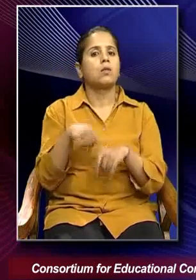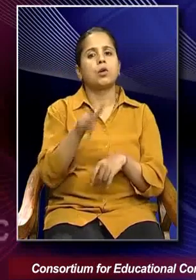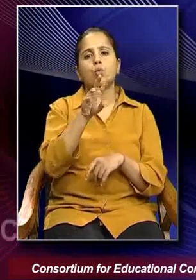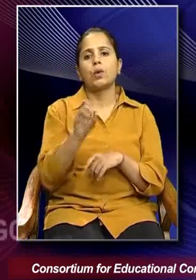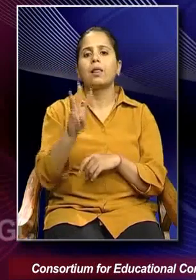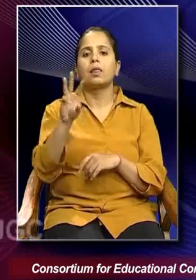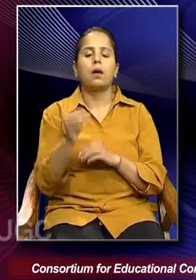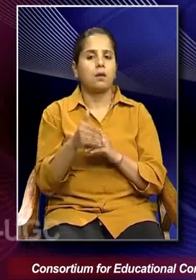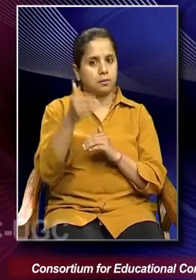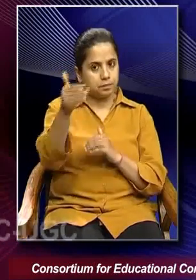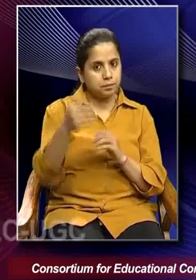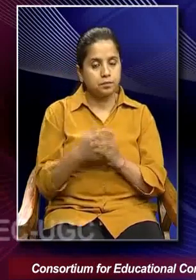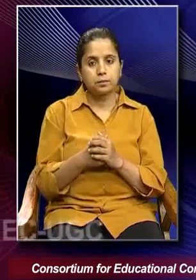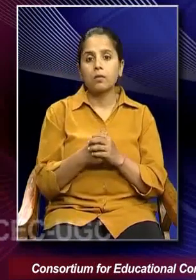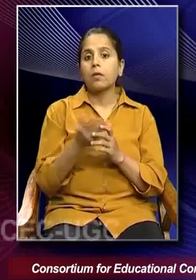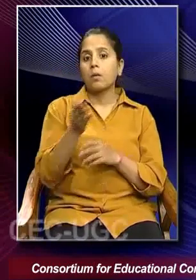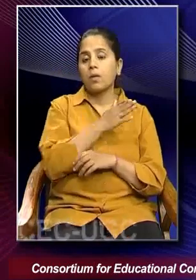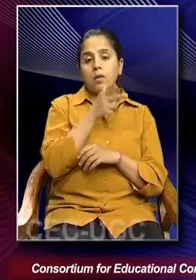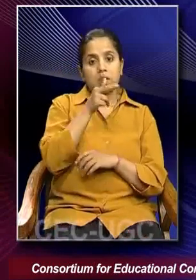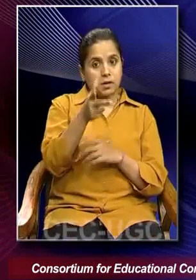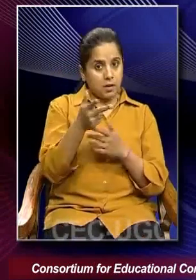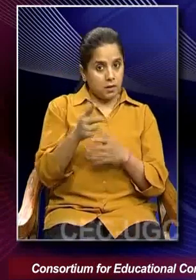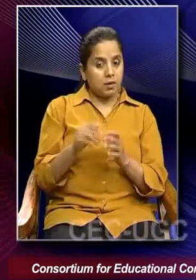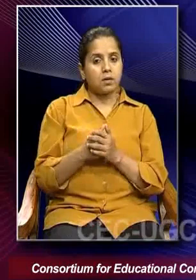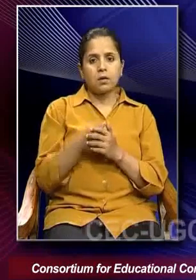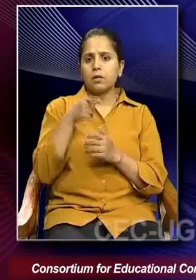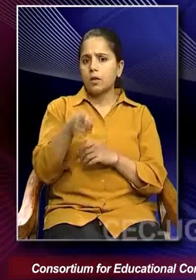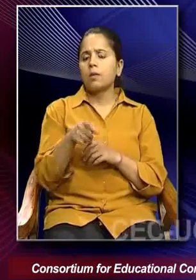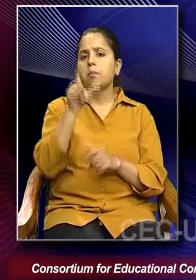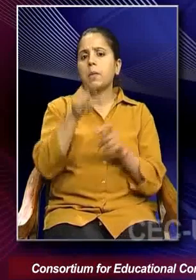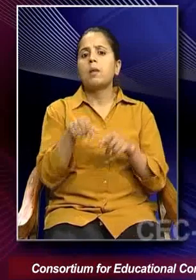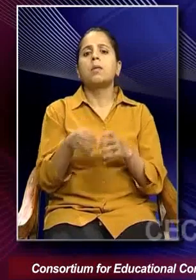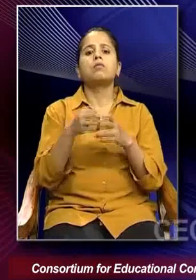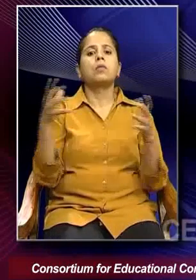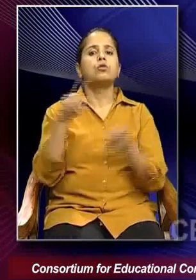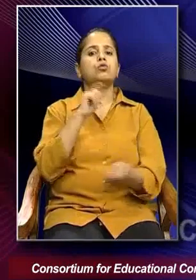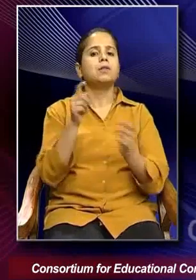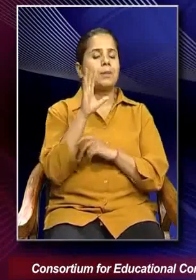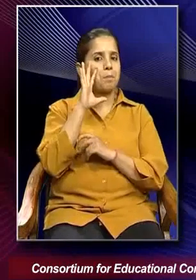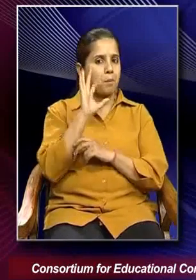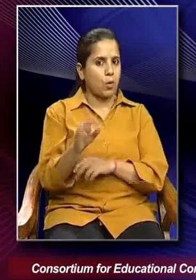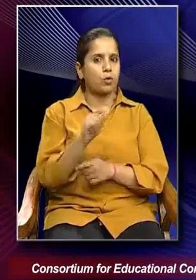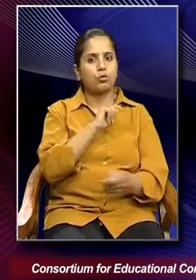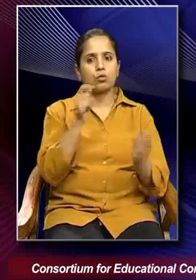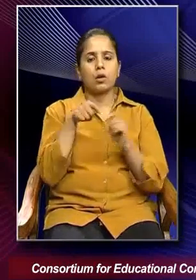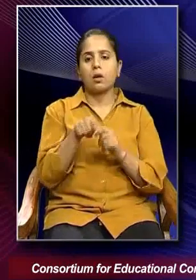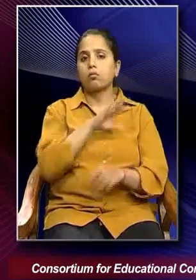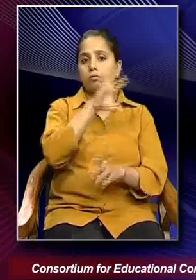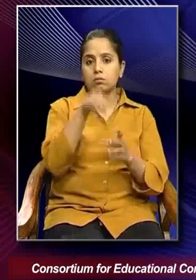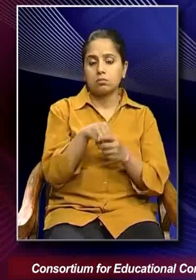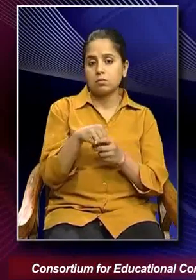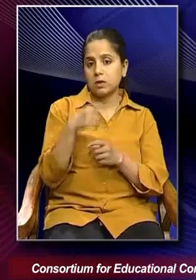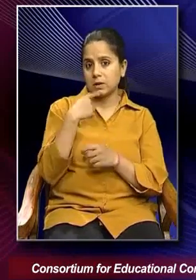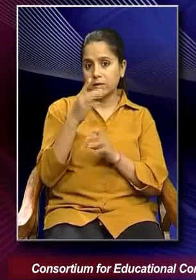2030. Now having said that, population change is an important change that contributes